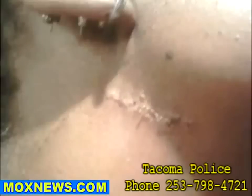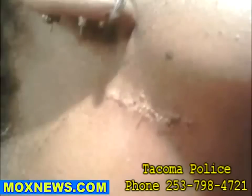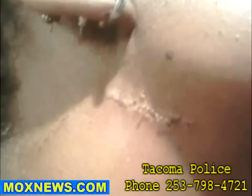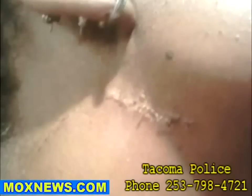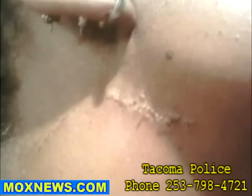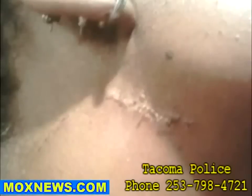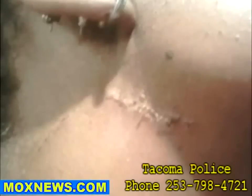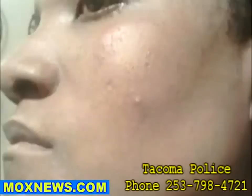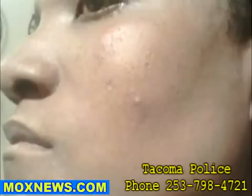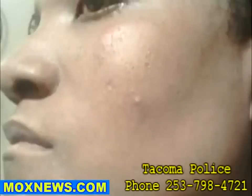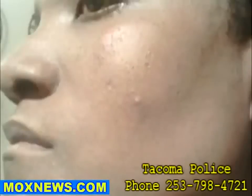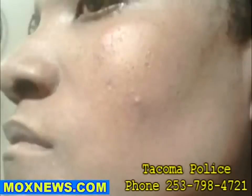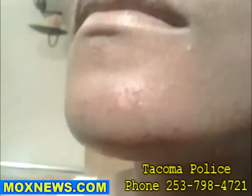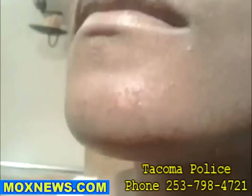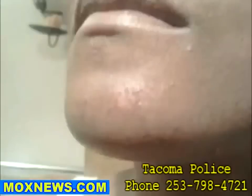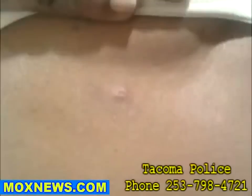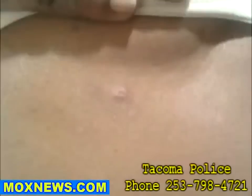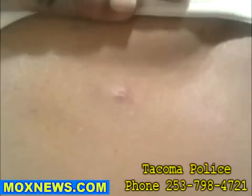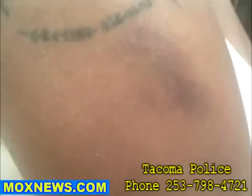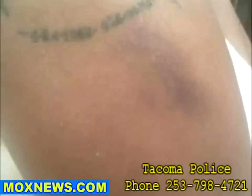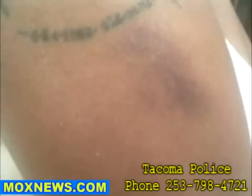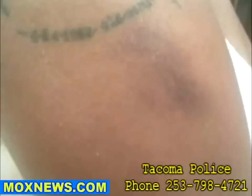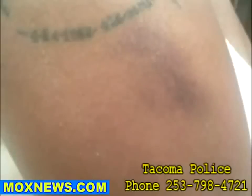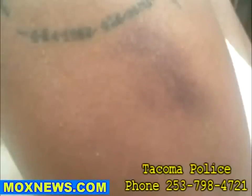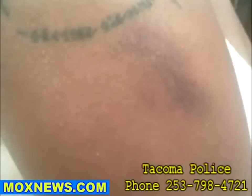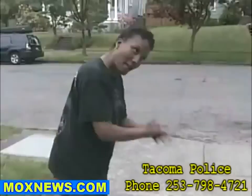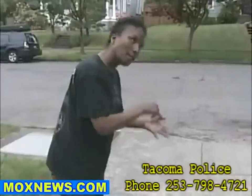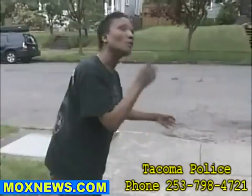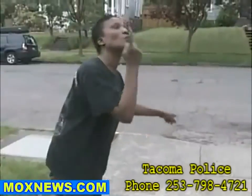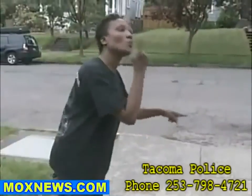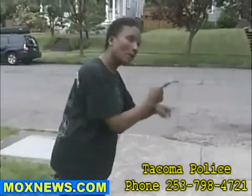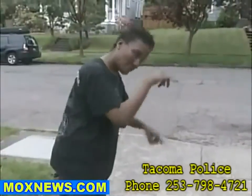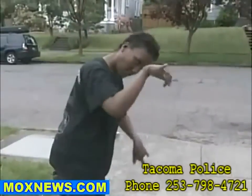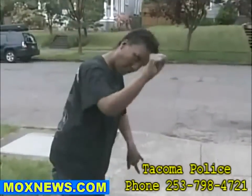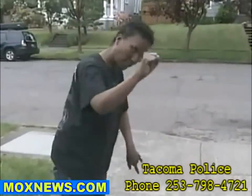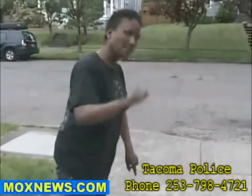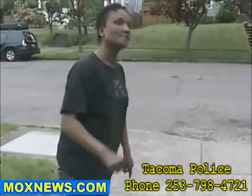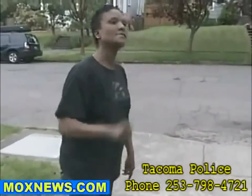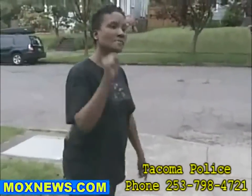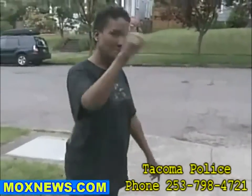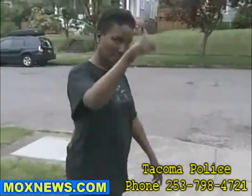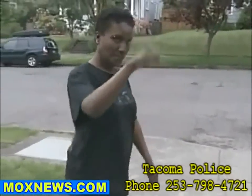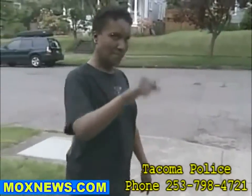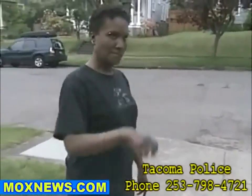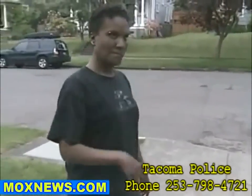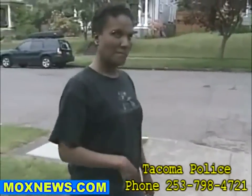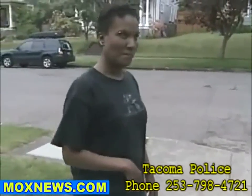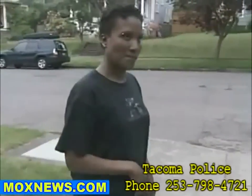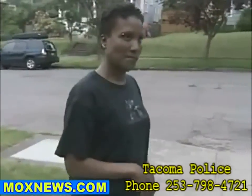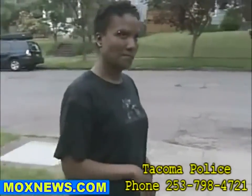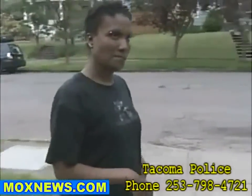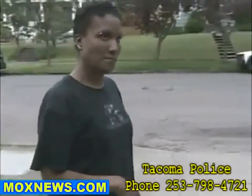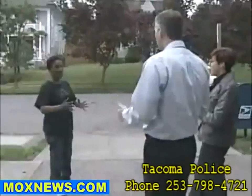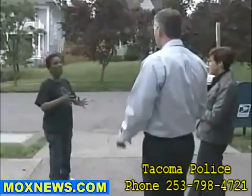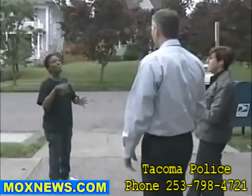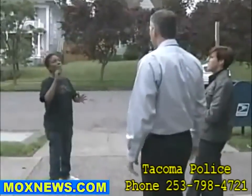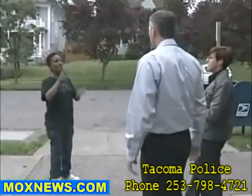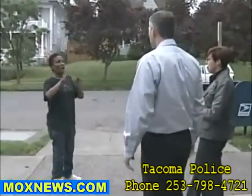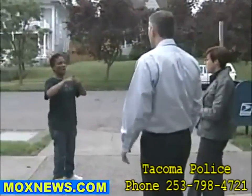show injuries to her cheek, chin, ribs, and arms. Yes, right there. Behind. Worse yet, to her, was the